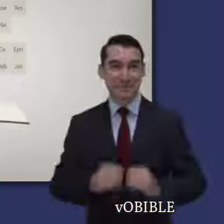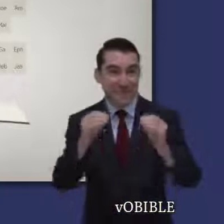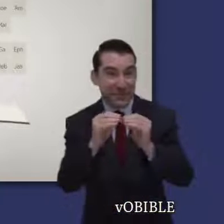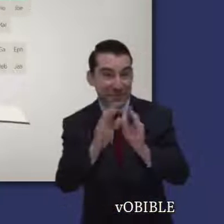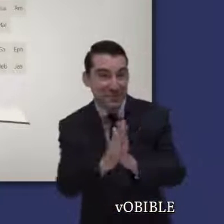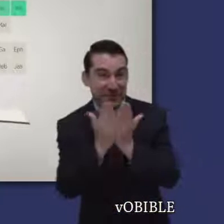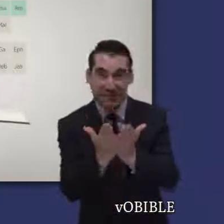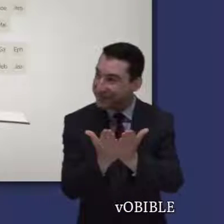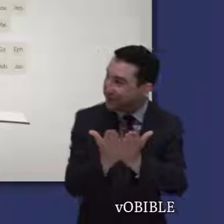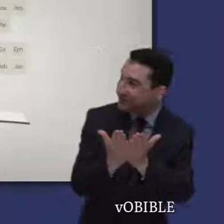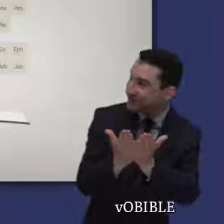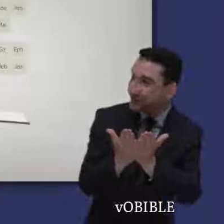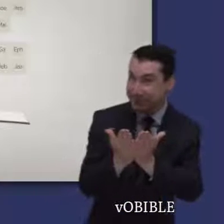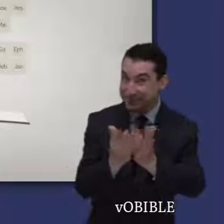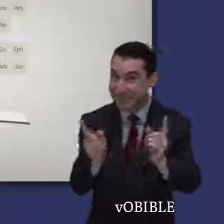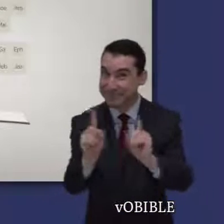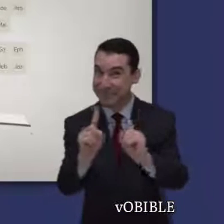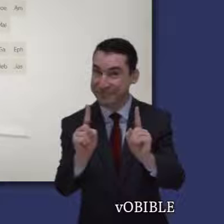An introduction to the book of Nahum.